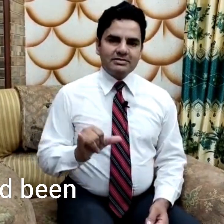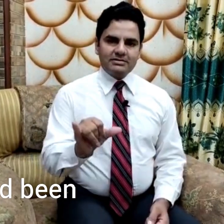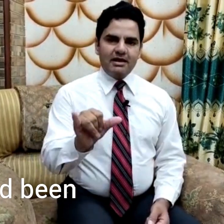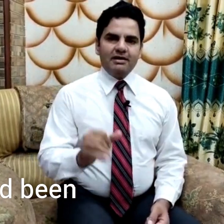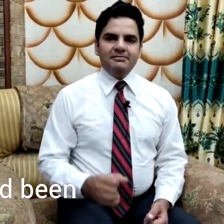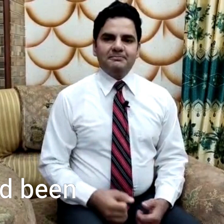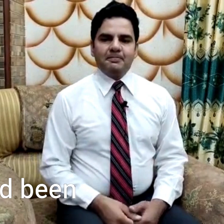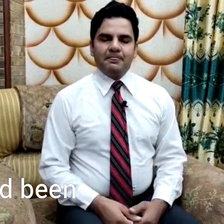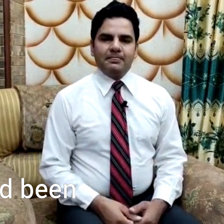they